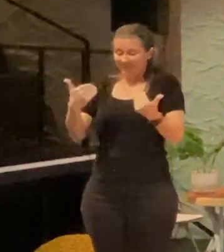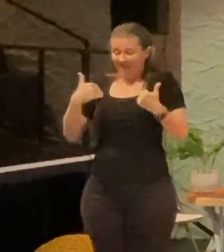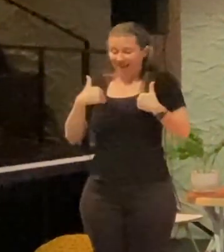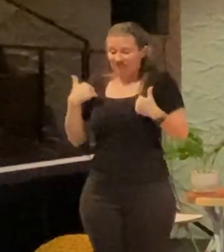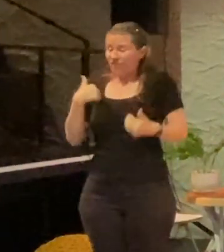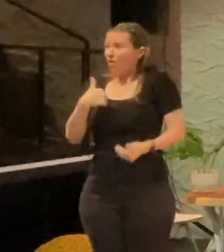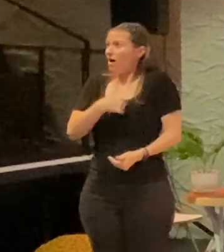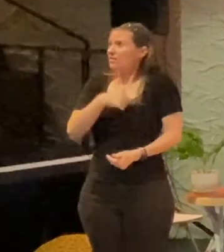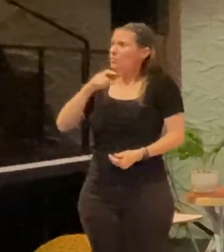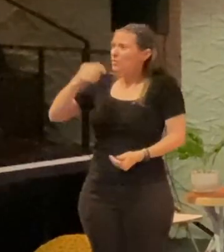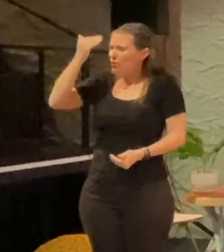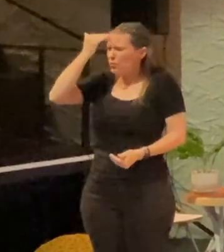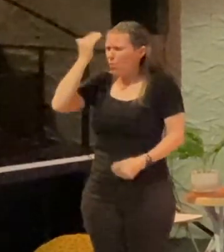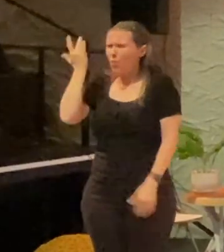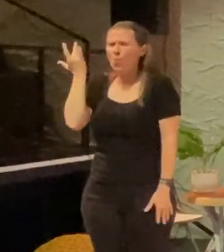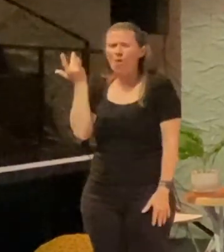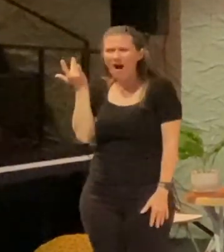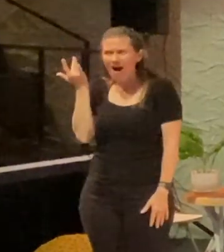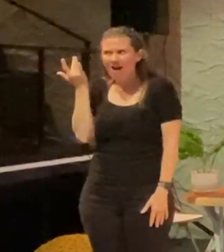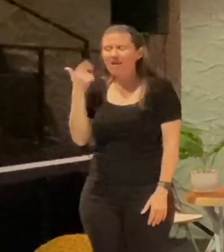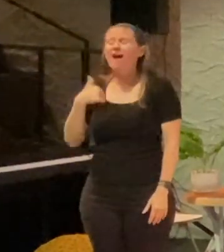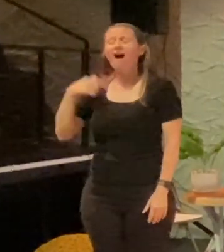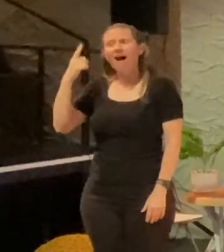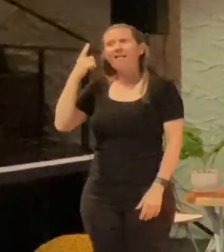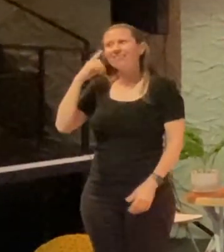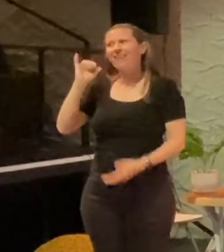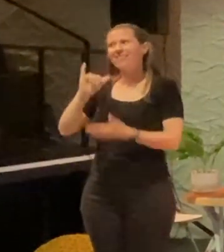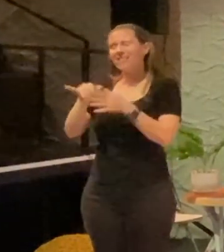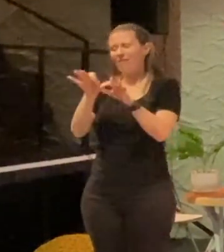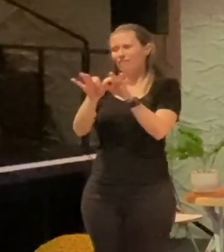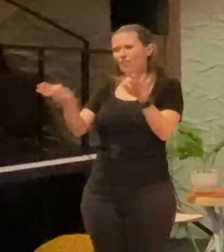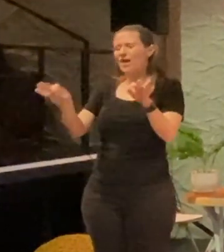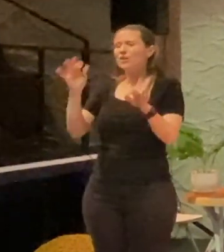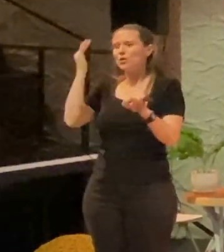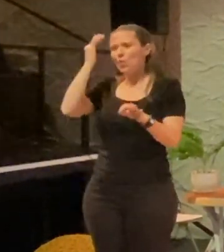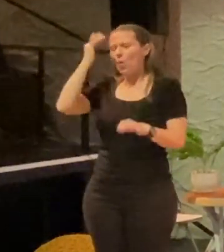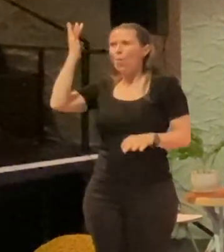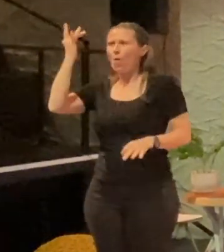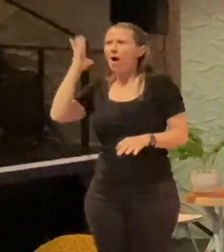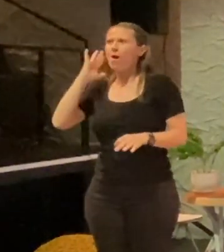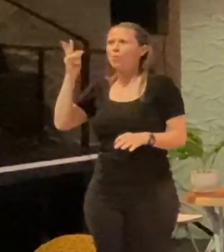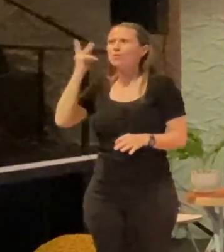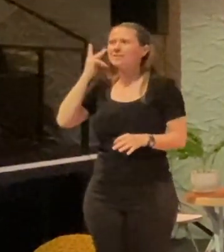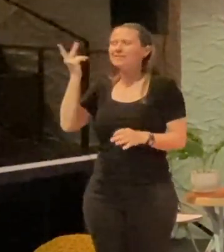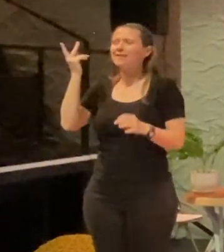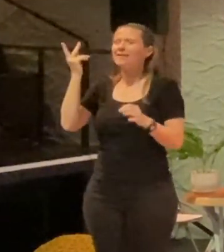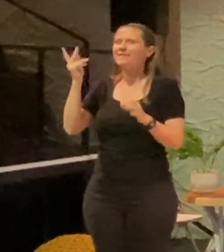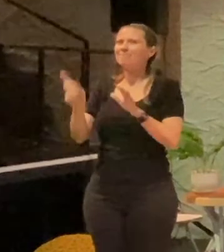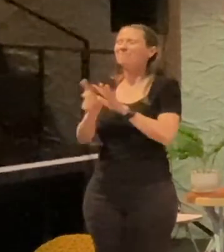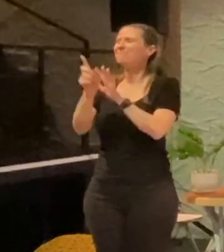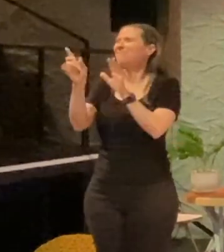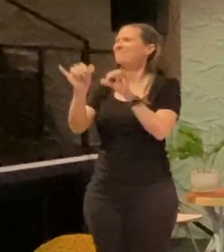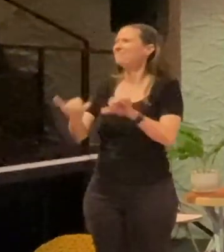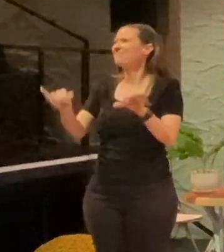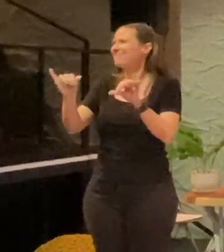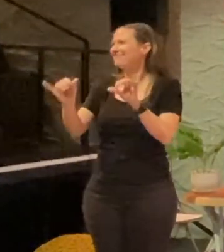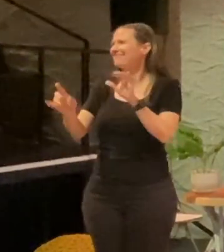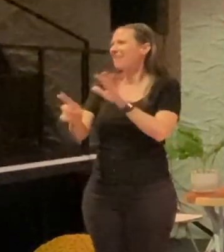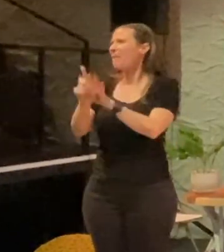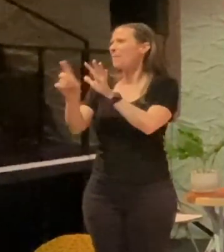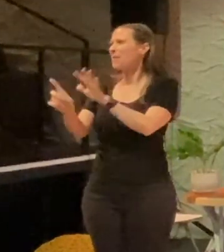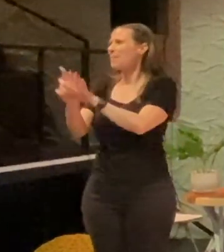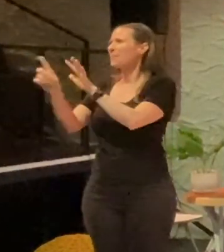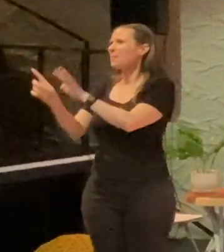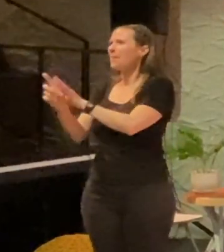have to know why. And I think it's going to, that phrase, know why, is going to become a little mantra amongst us this summer. Know why.